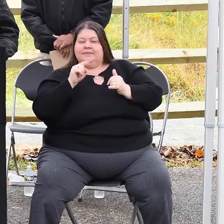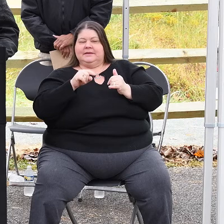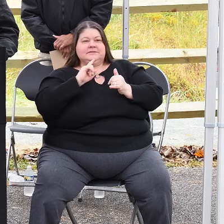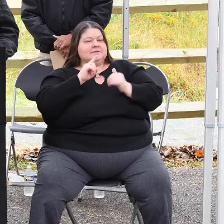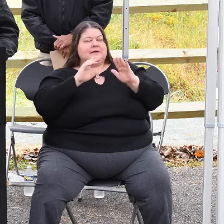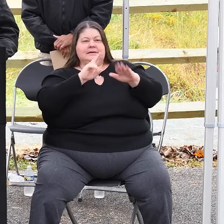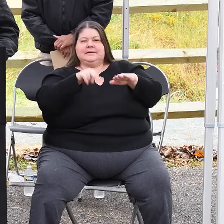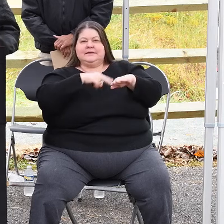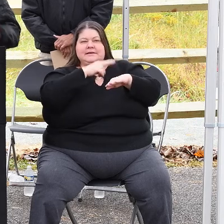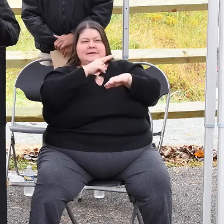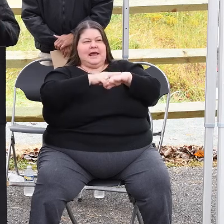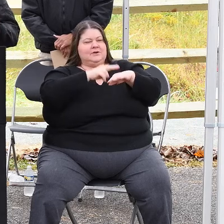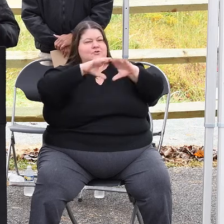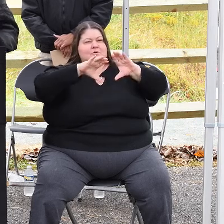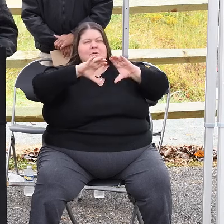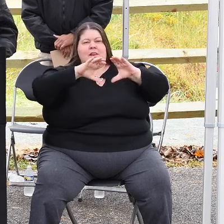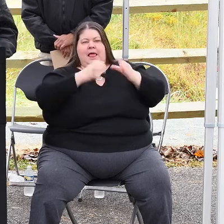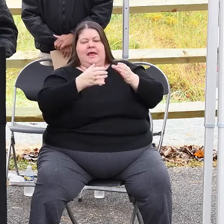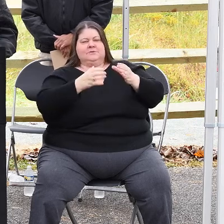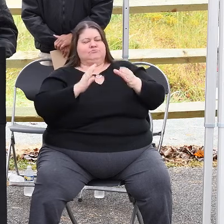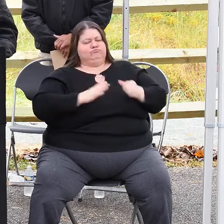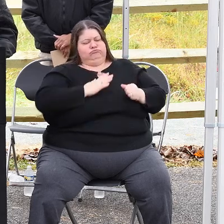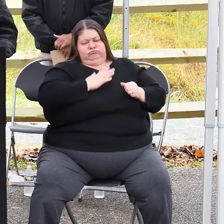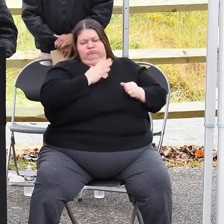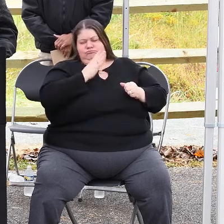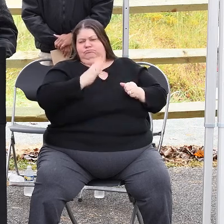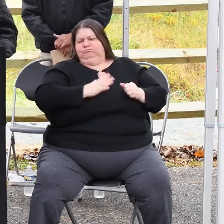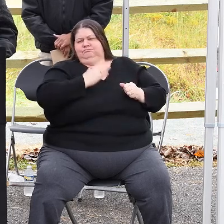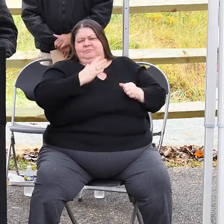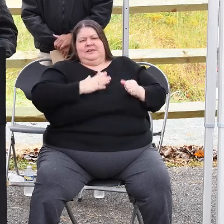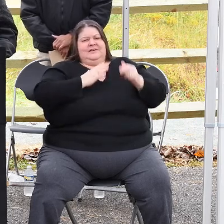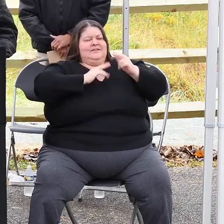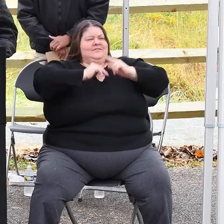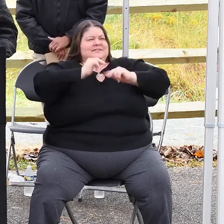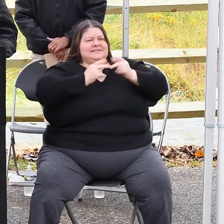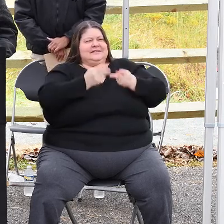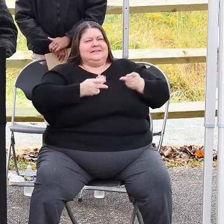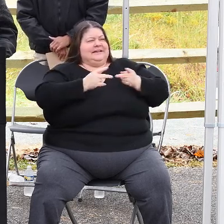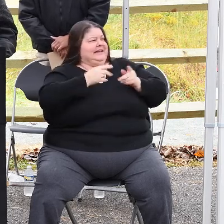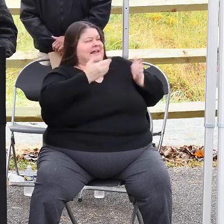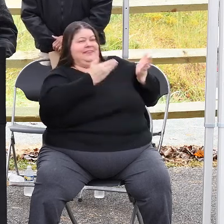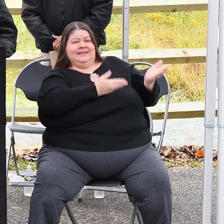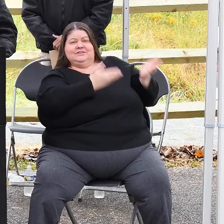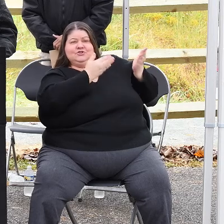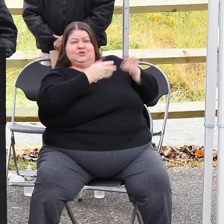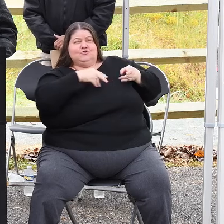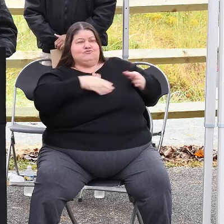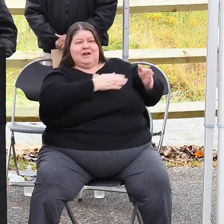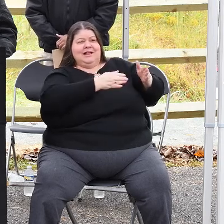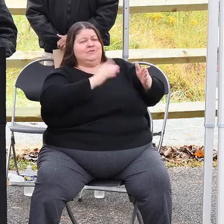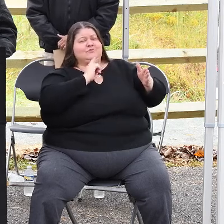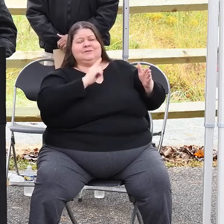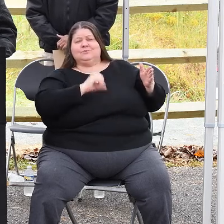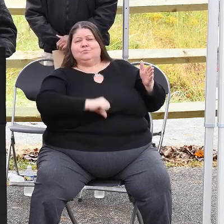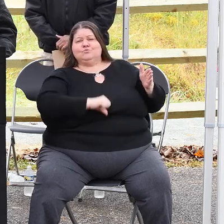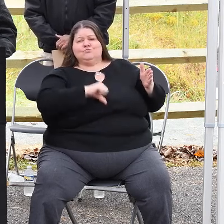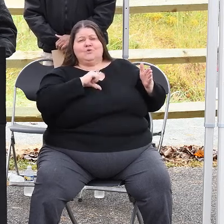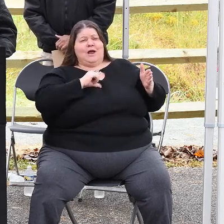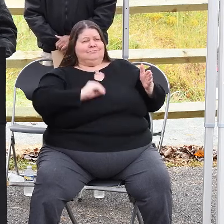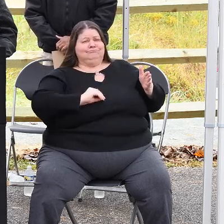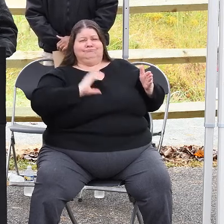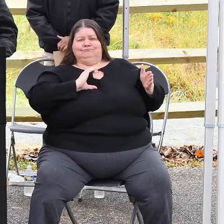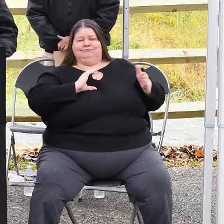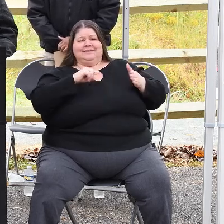a national class facility. This trail is something for everyone to be proud of who is part of this county and this